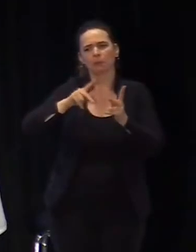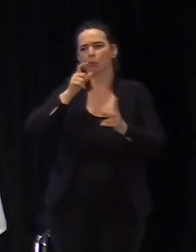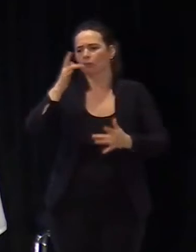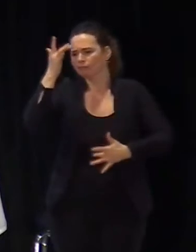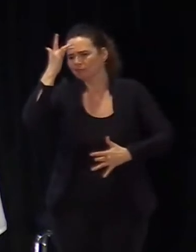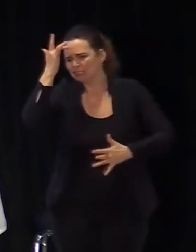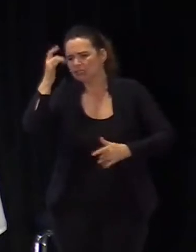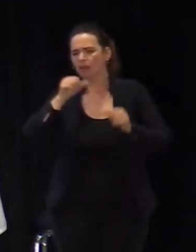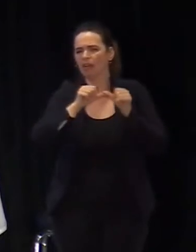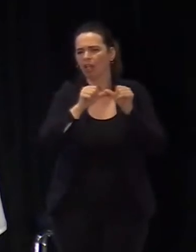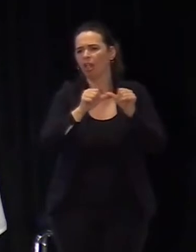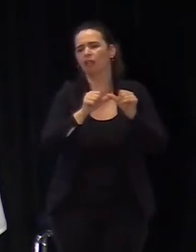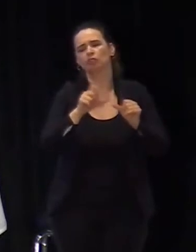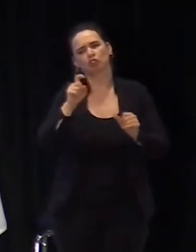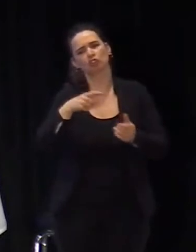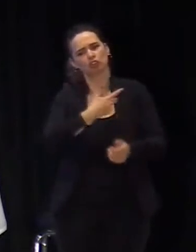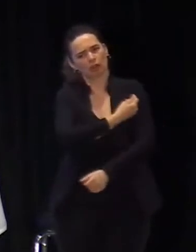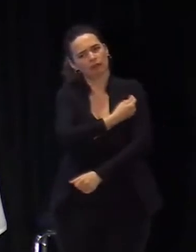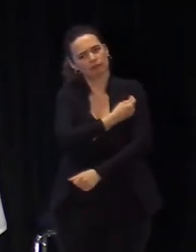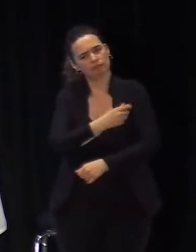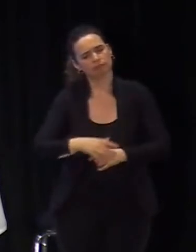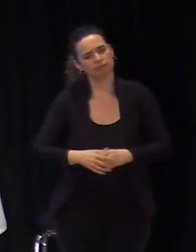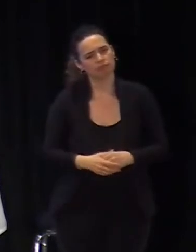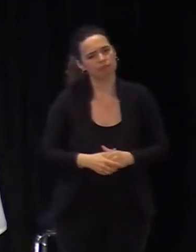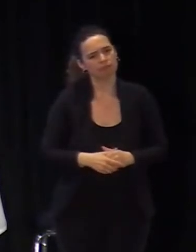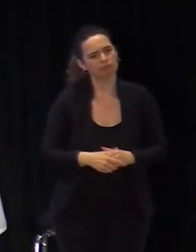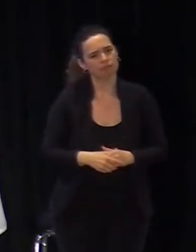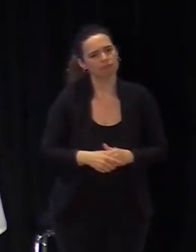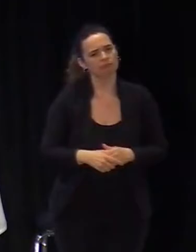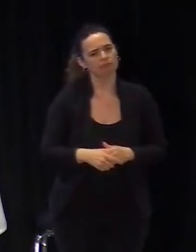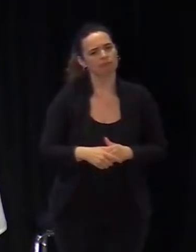but these individuals